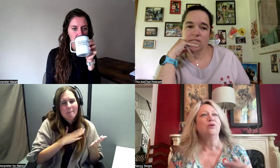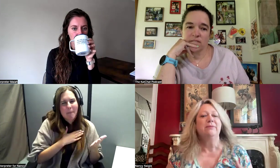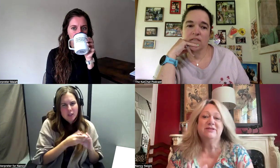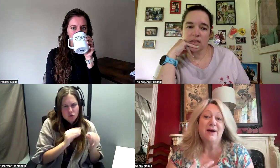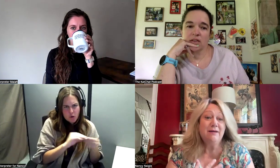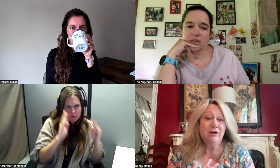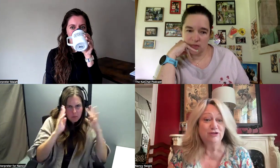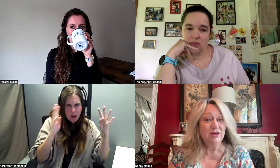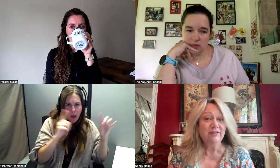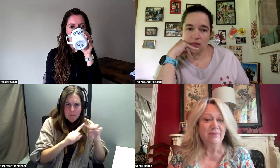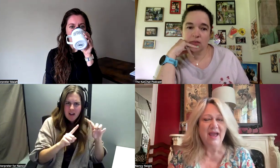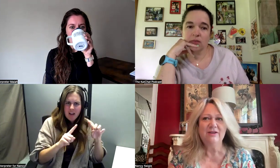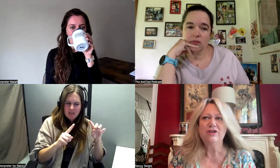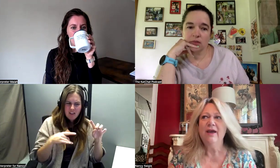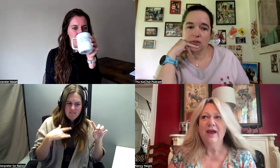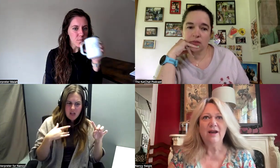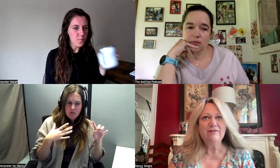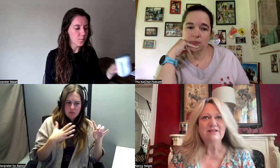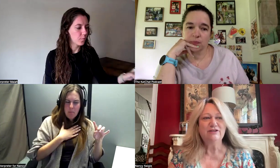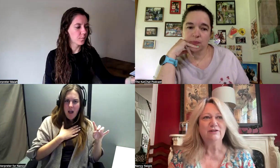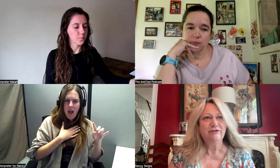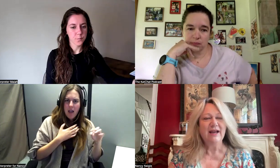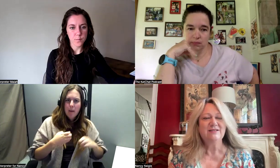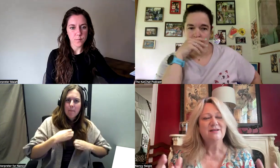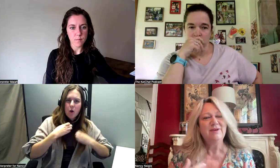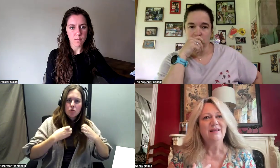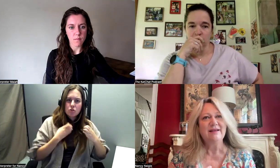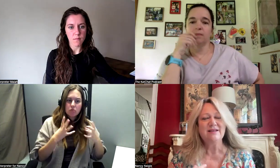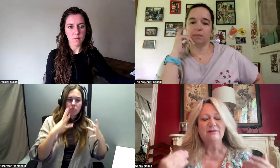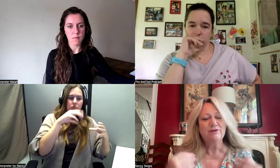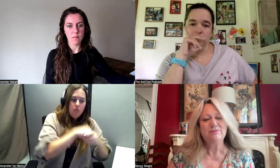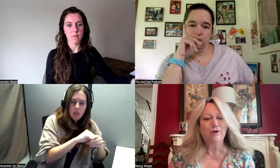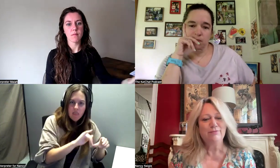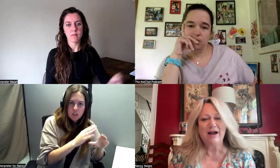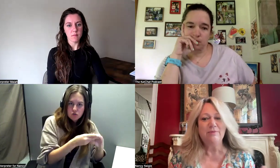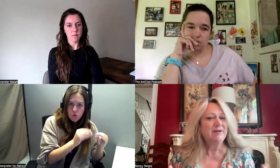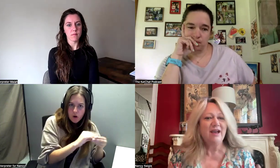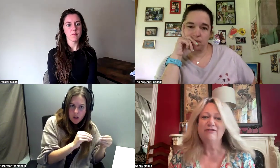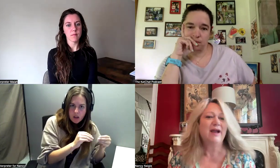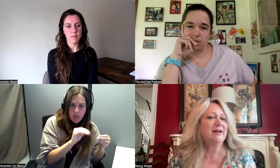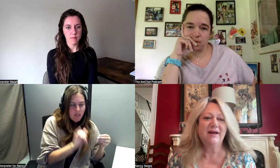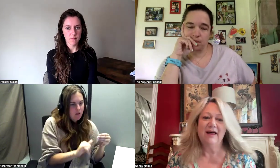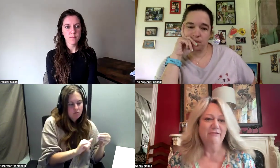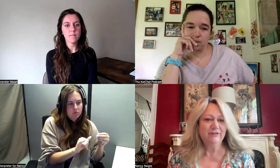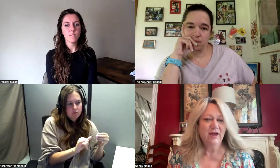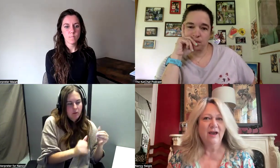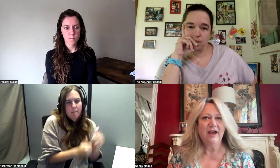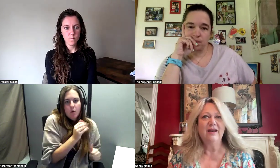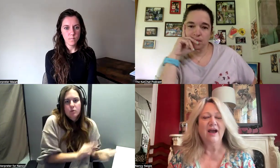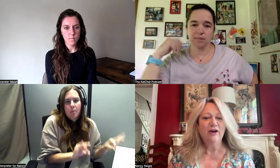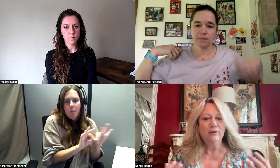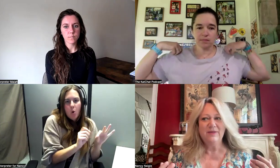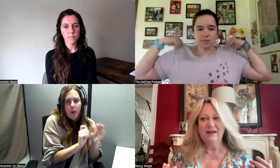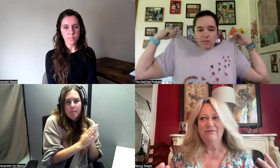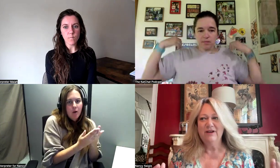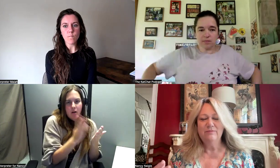up story, but it was my emotion on the page. And I was a little afraid because to me, that's like the most important book I'll probably ever write in my life. And